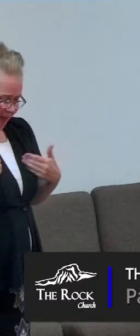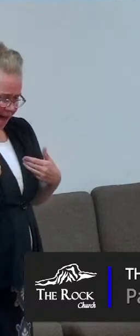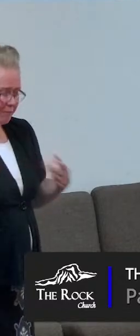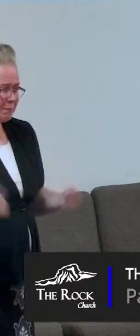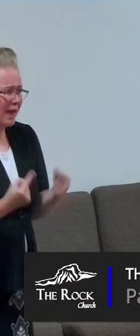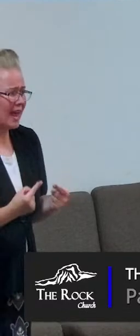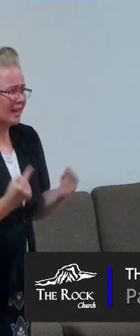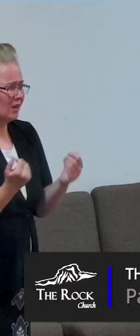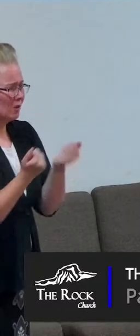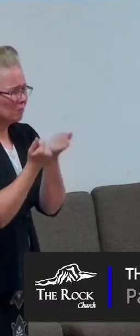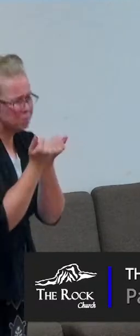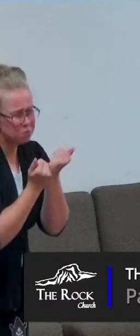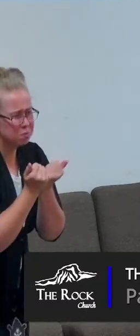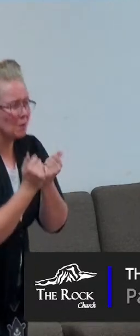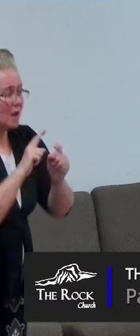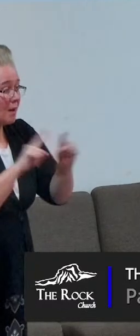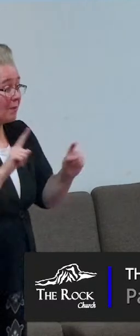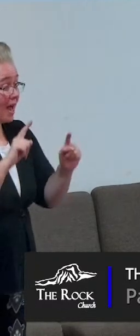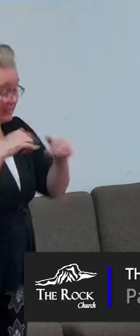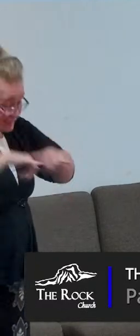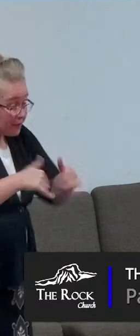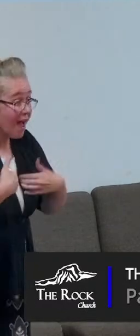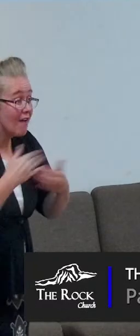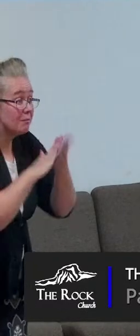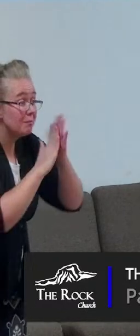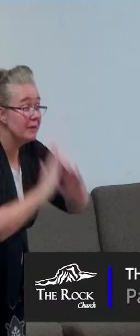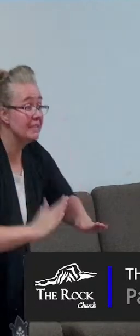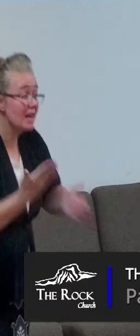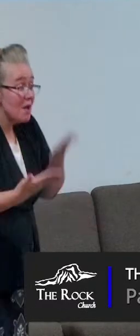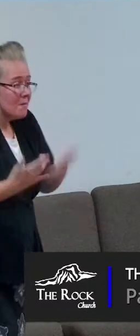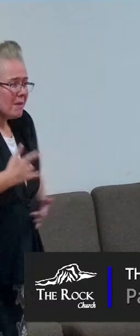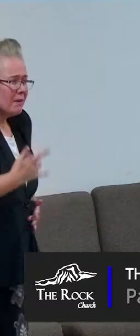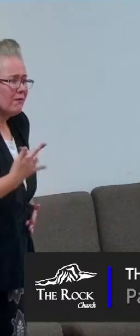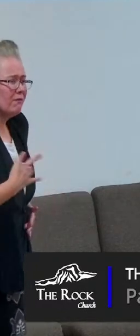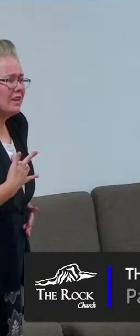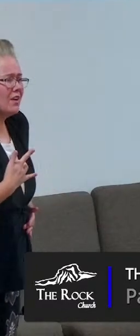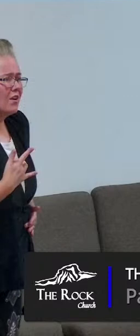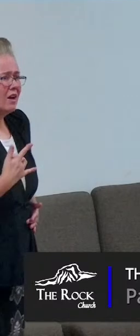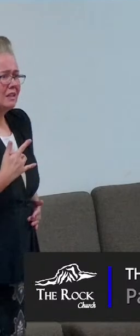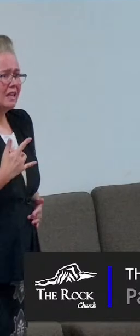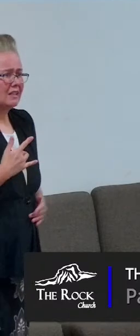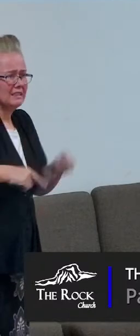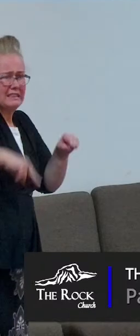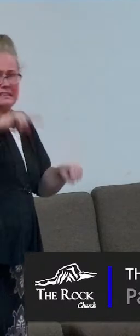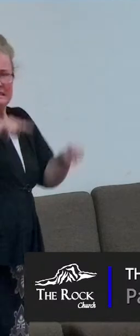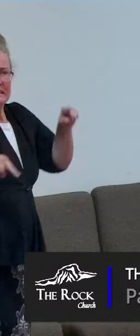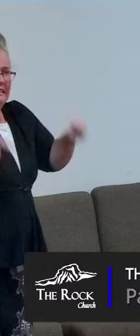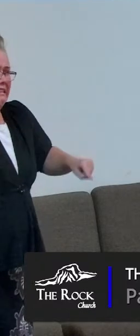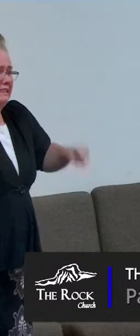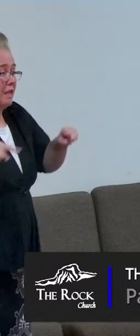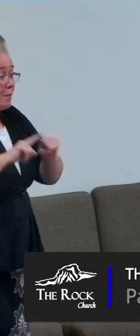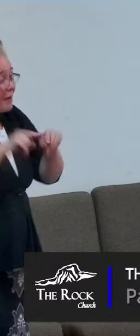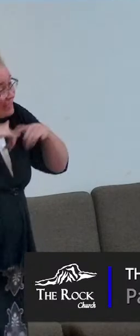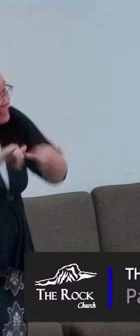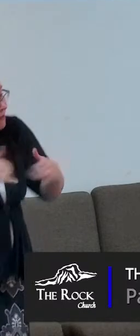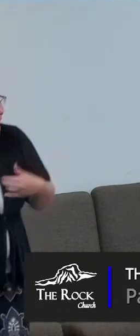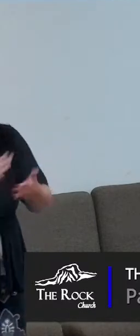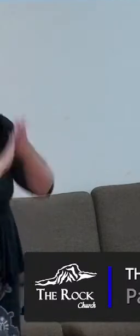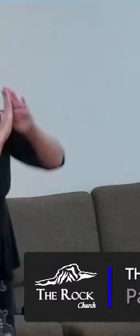and hurt, but I still got peace. I may be feeling like I'm in limbo right now, but I've still